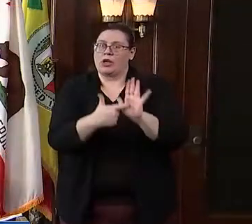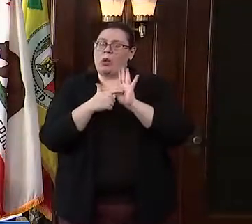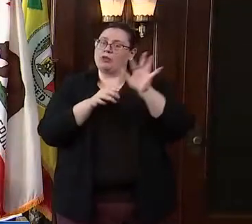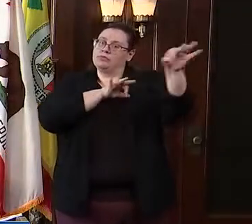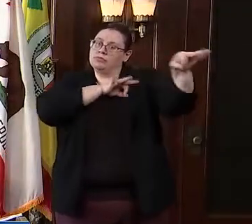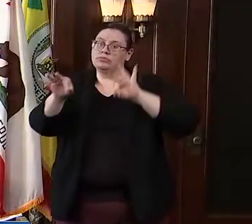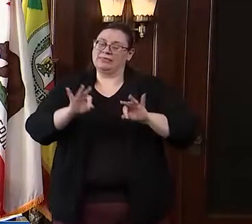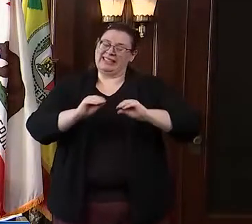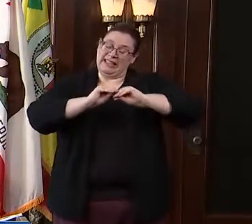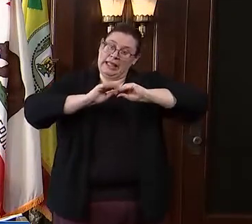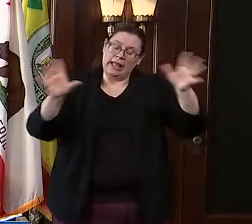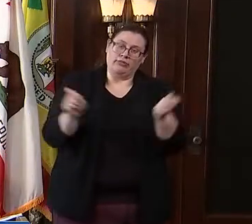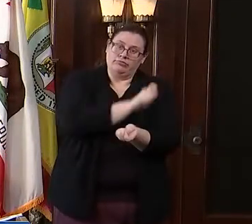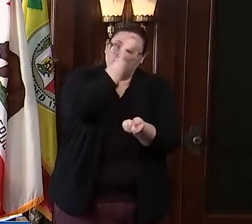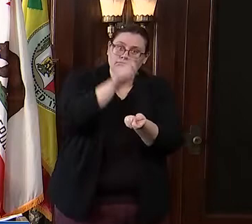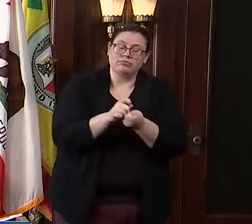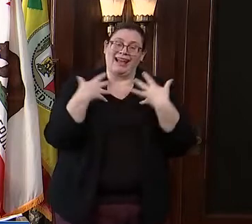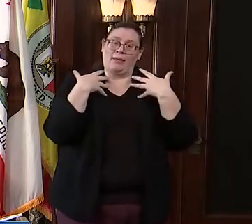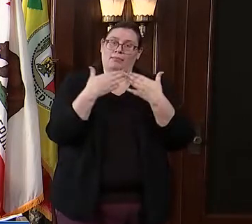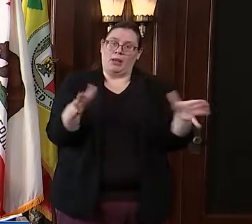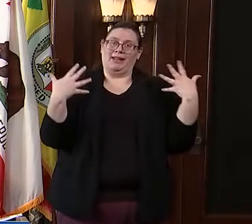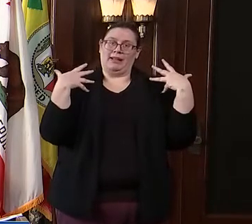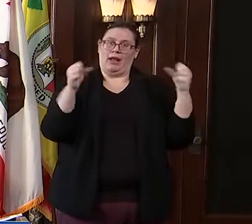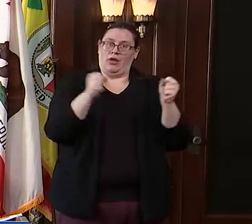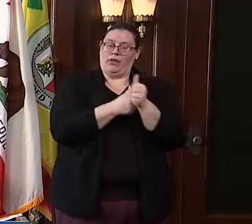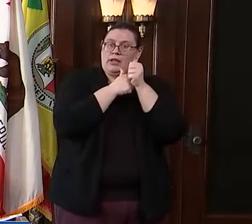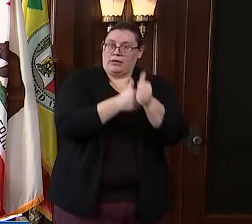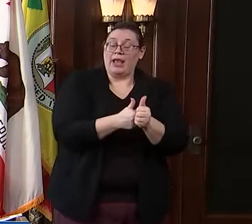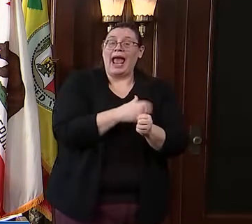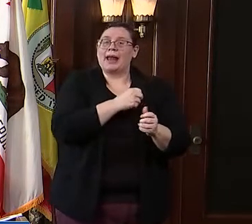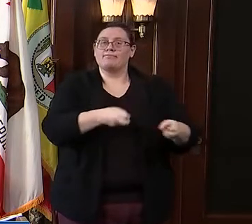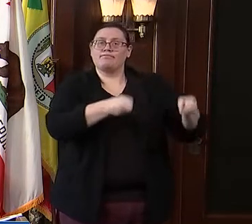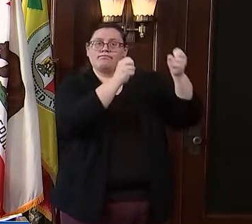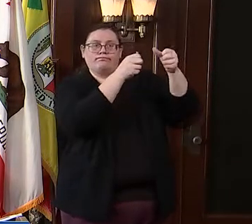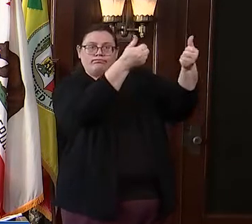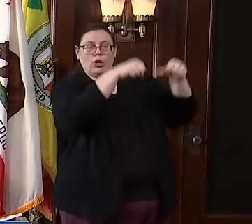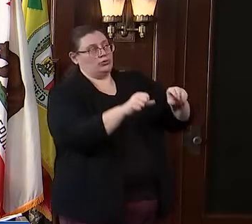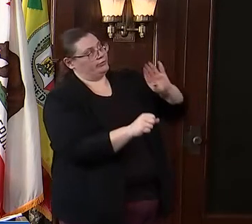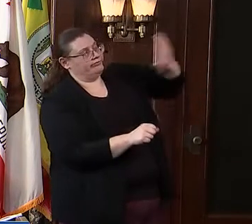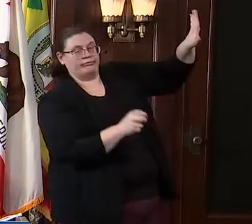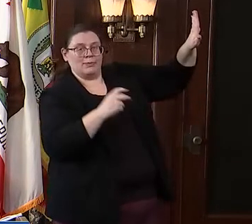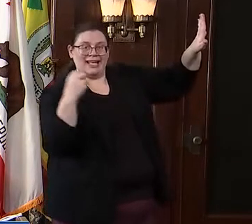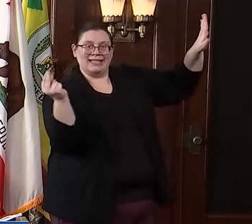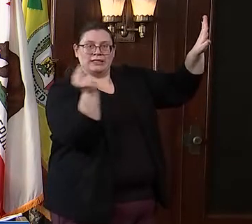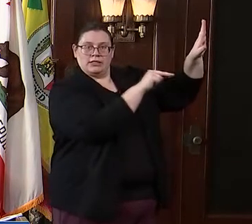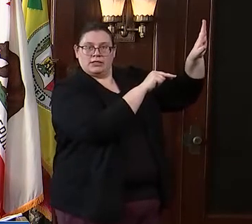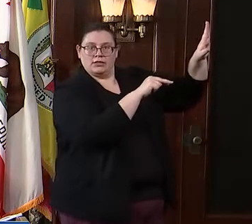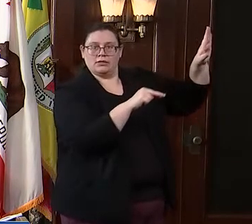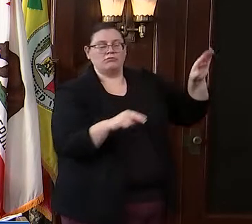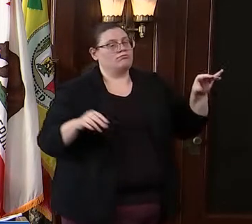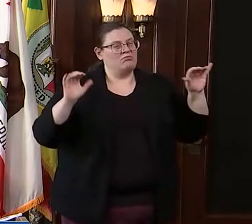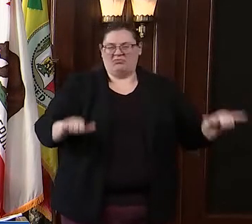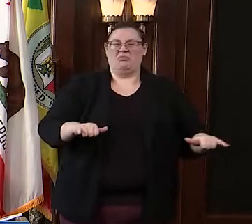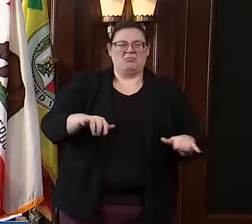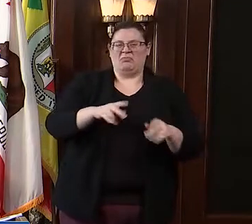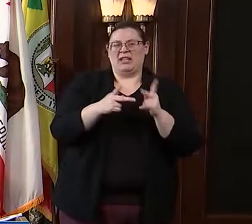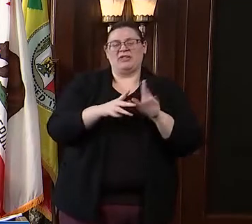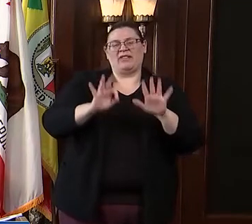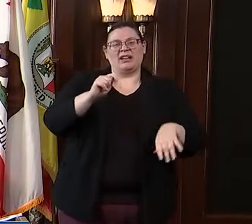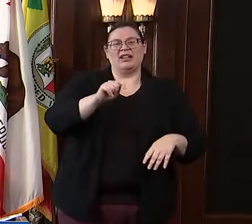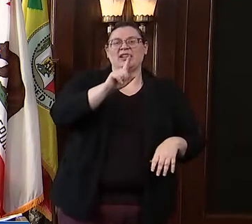public health protocols and post them. So make sure you're doing that as well. And that guidance is at the same place,